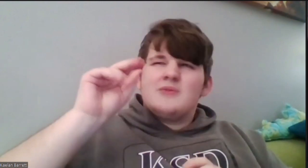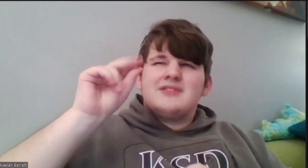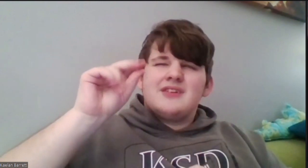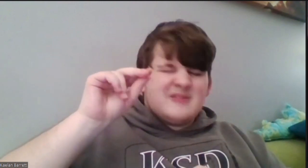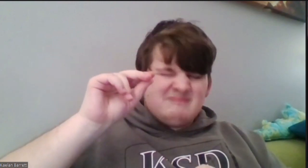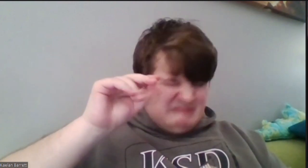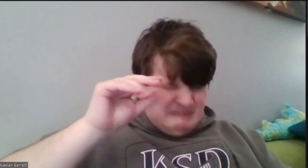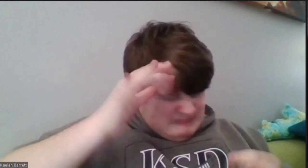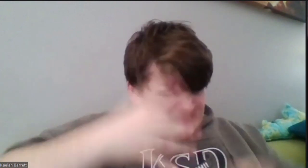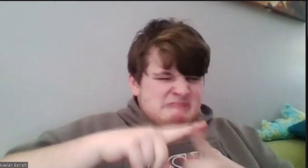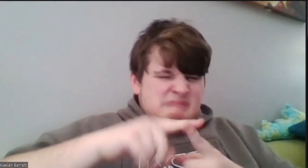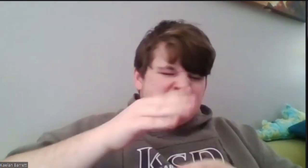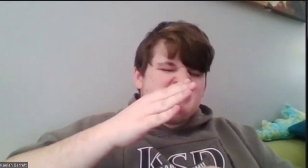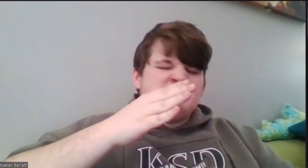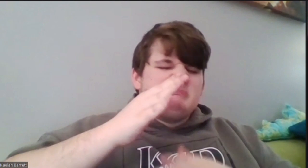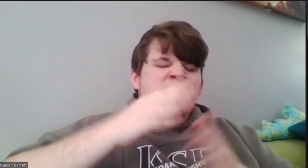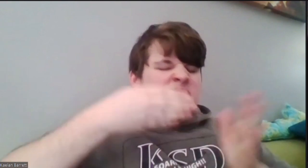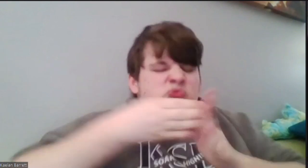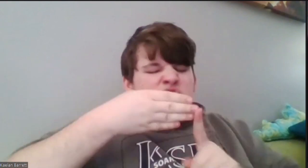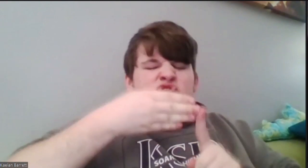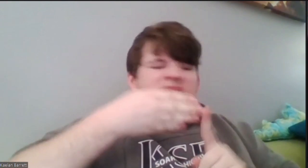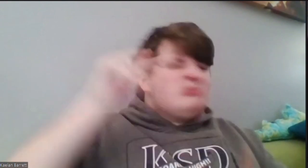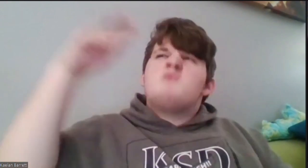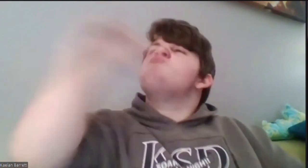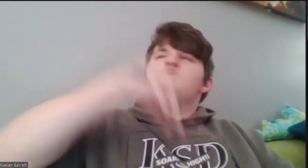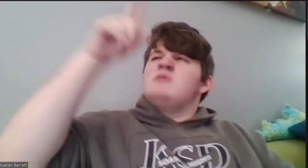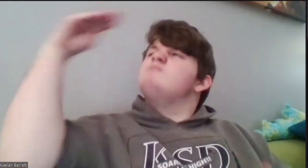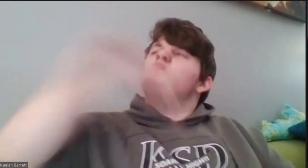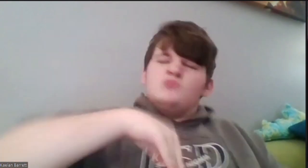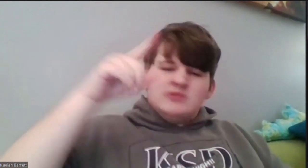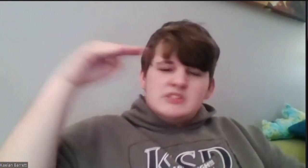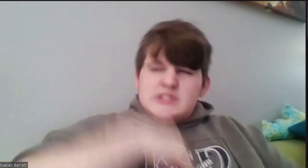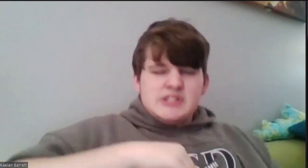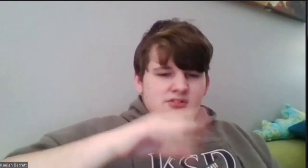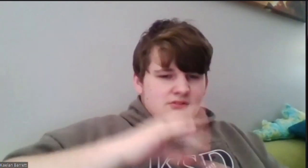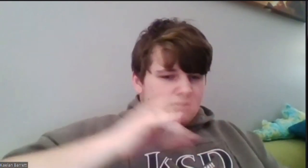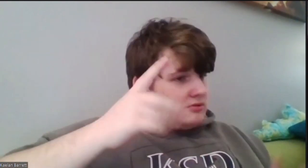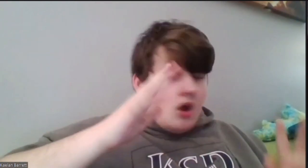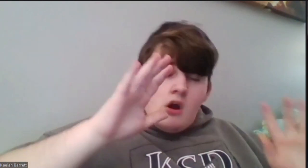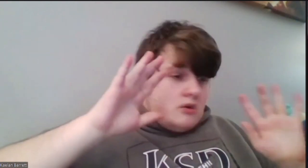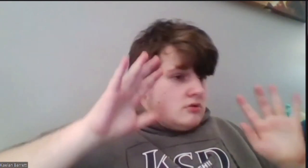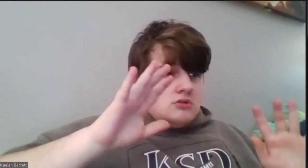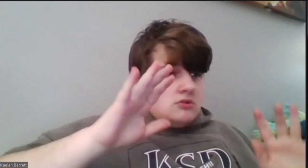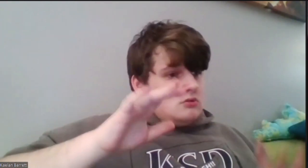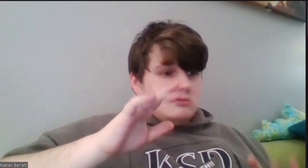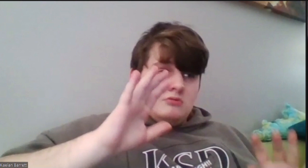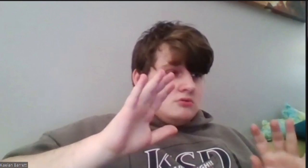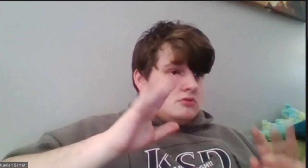And no. No, that can't be. No, I don't do that. And the ghost